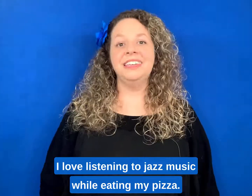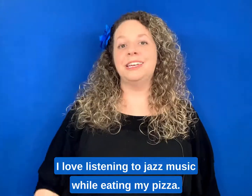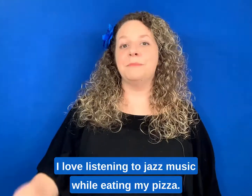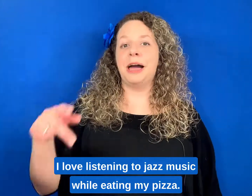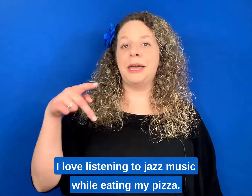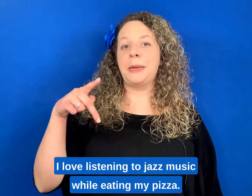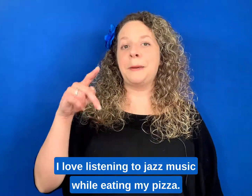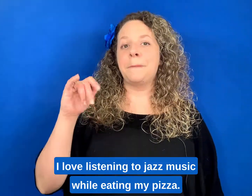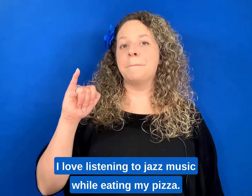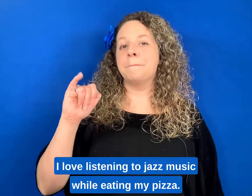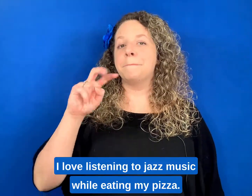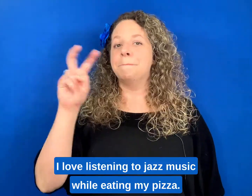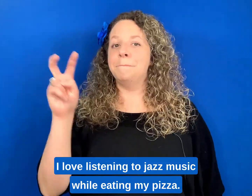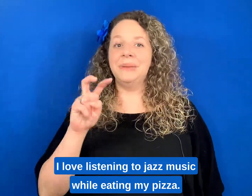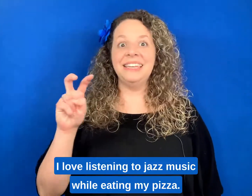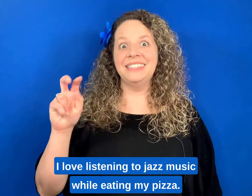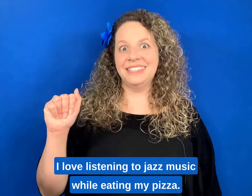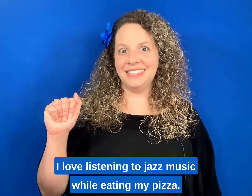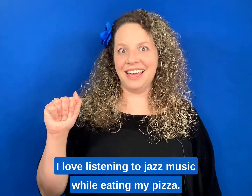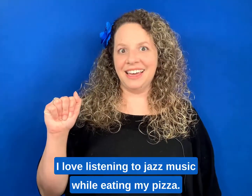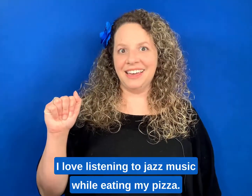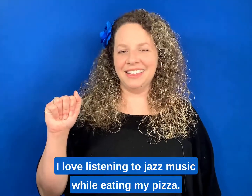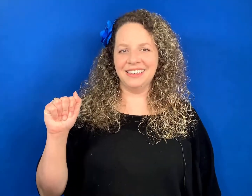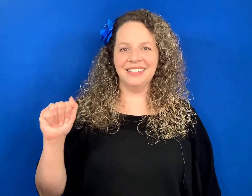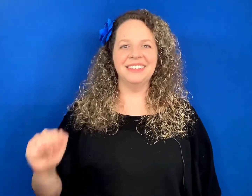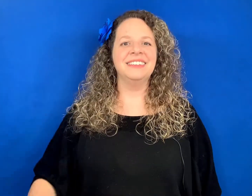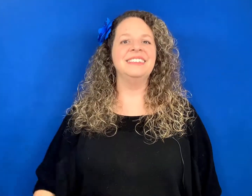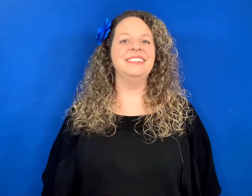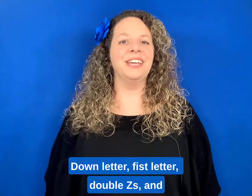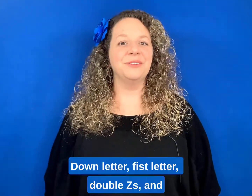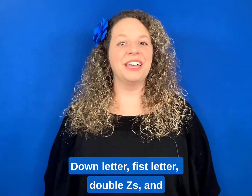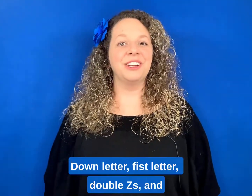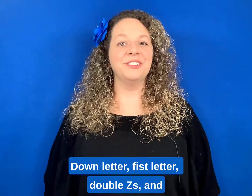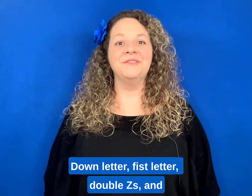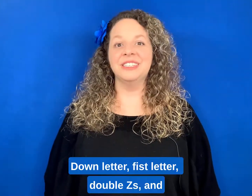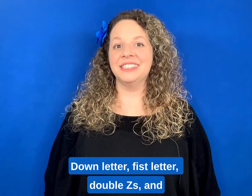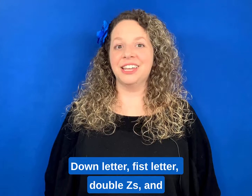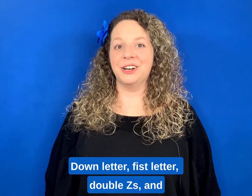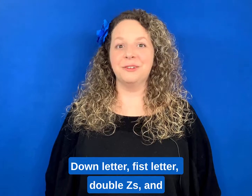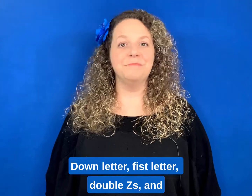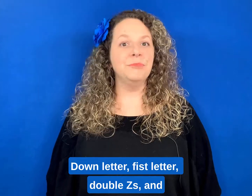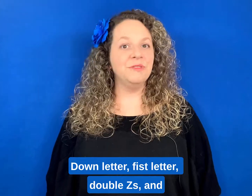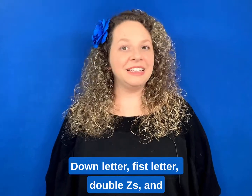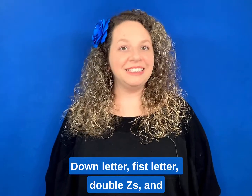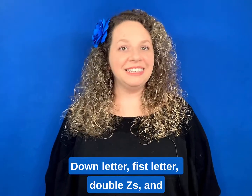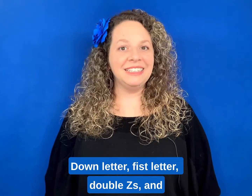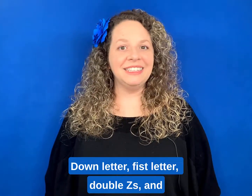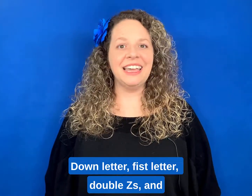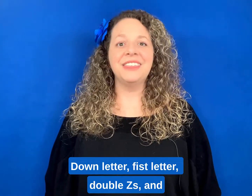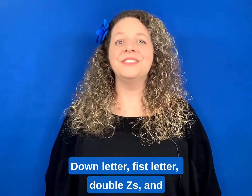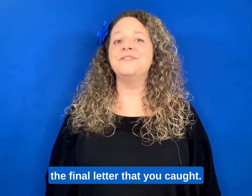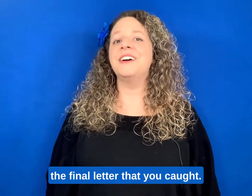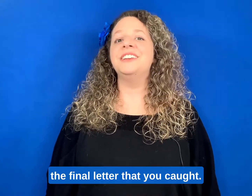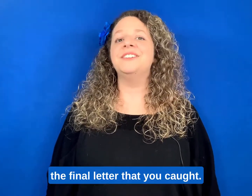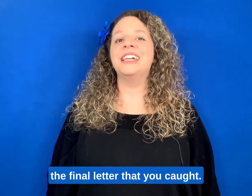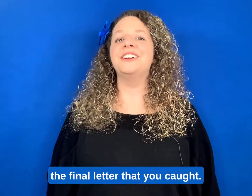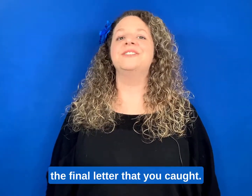eating my pizza. Down letter, fist letter, moving Z's, and the final letter that